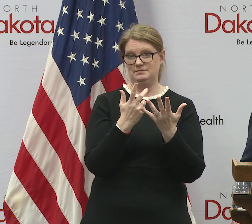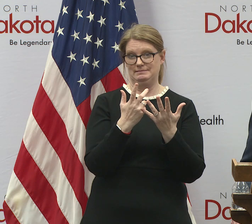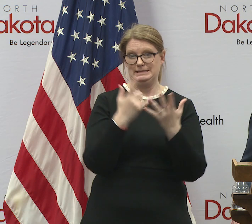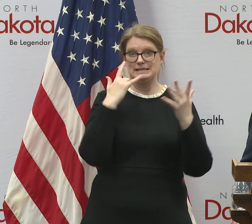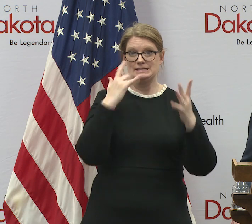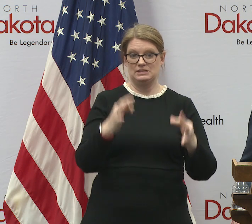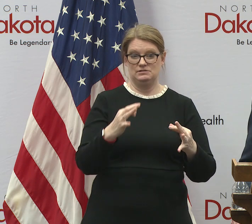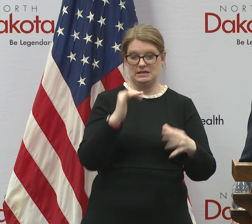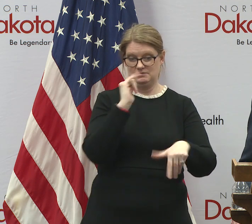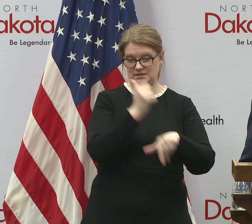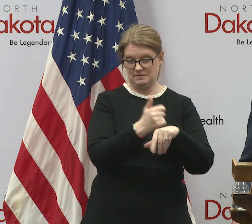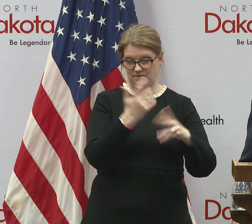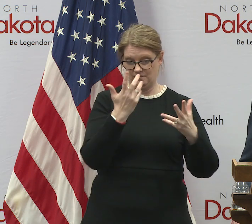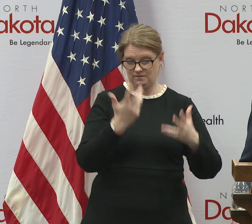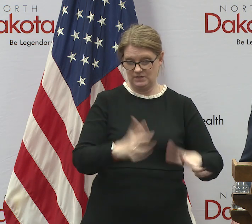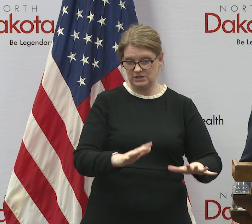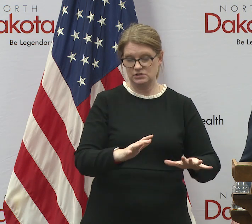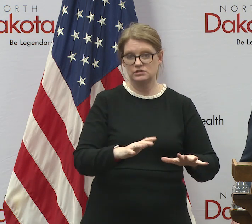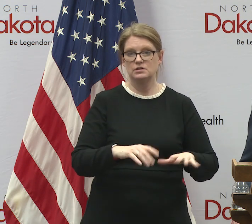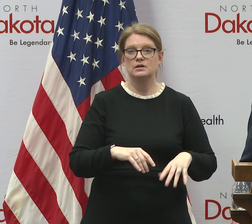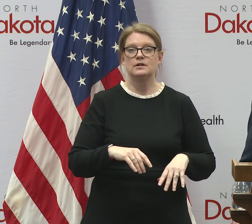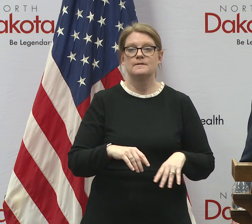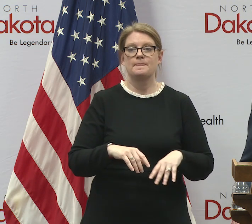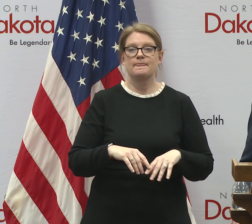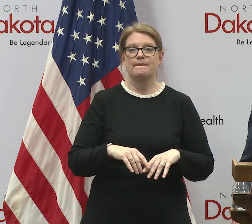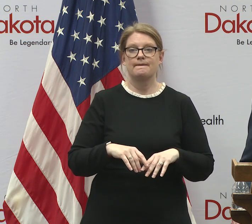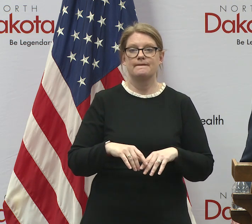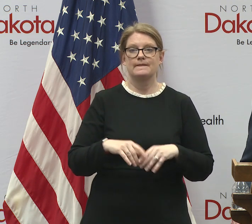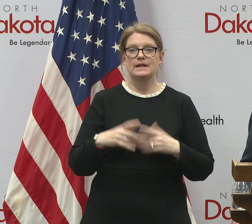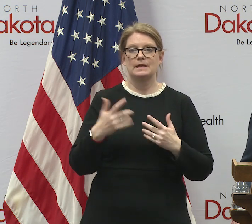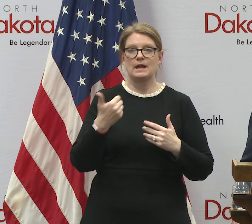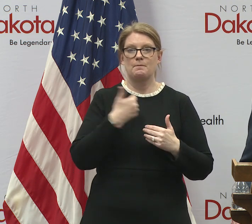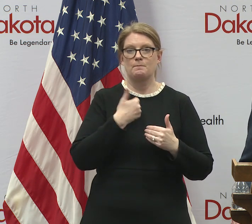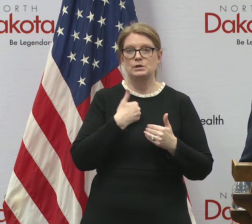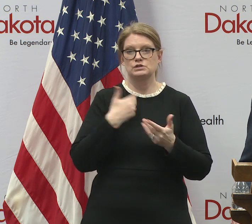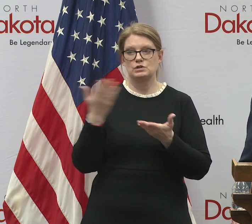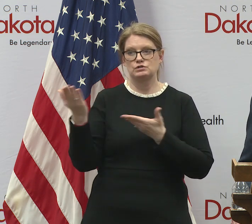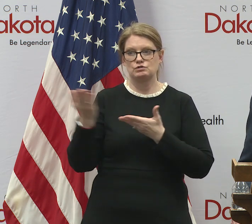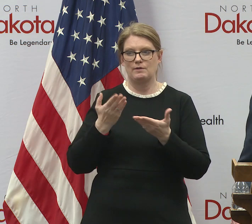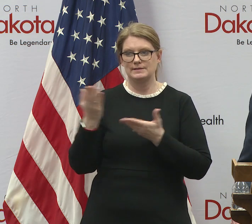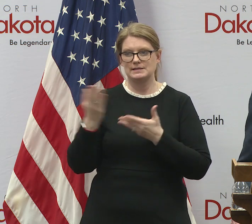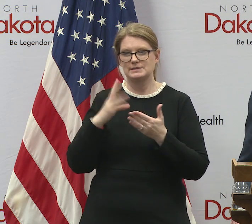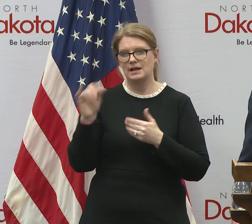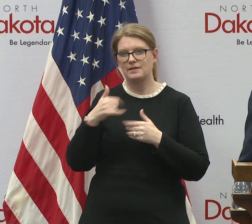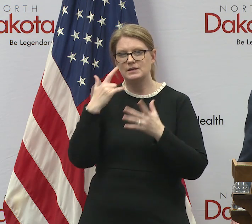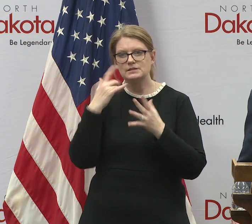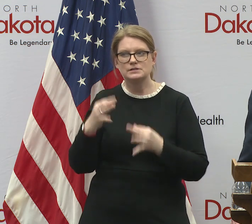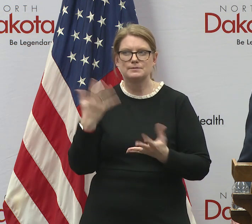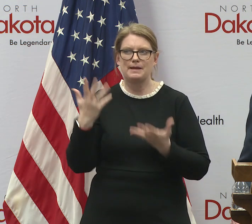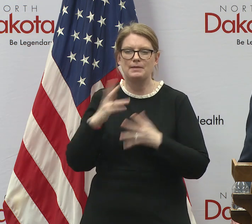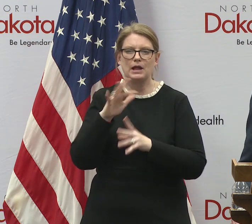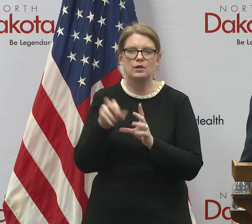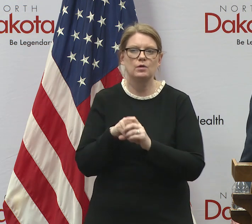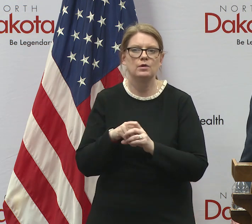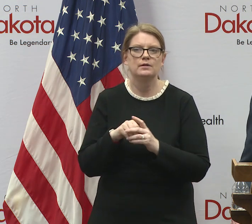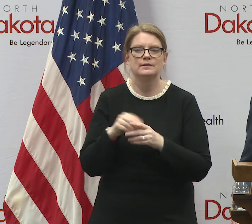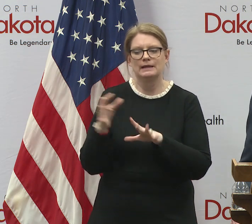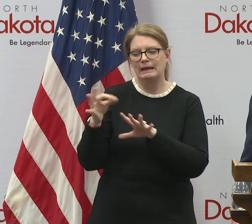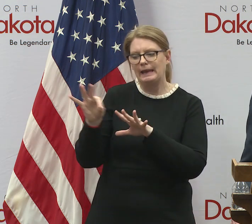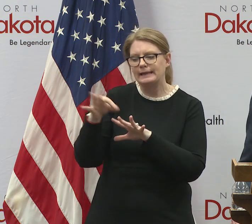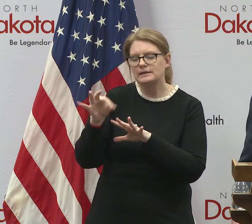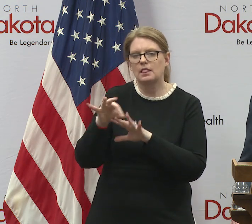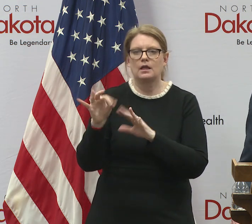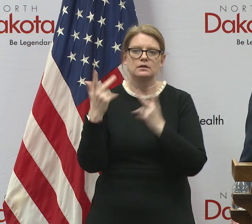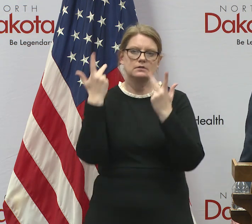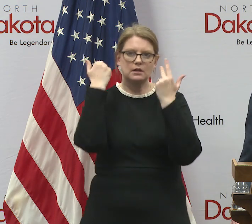made decisions around what I call personal services, and that might include nail